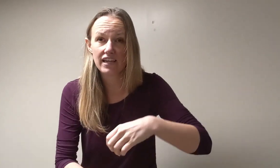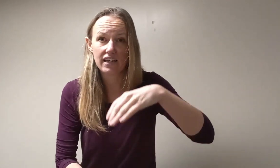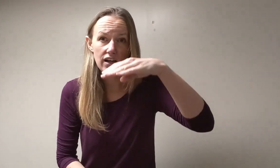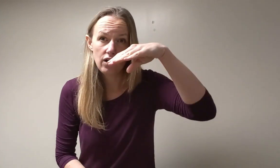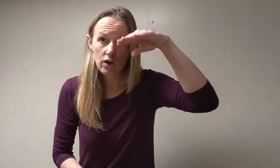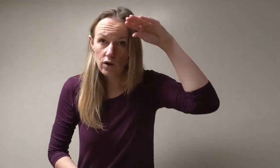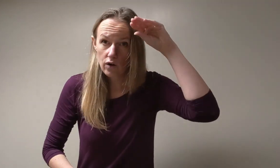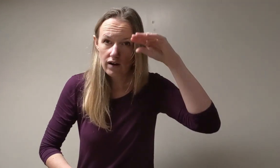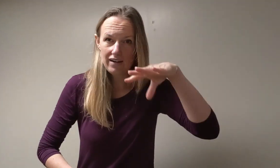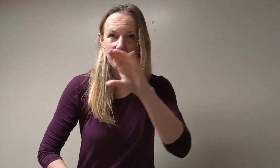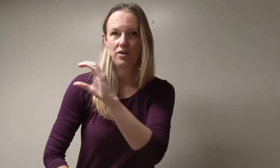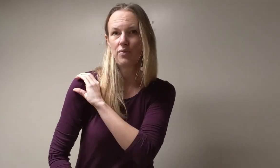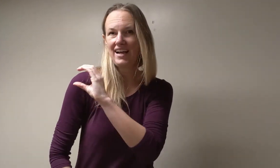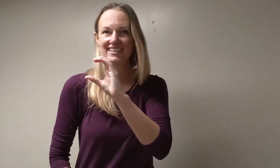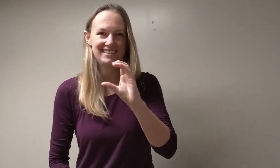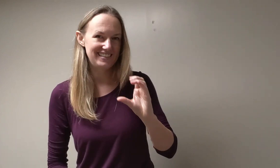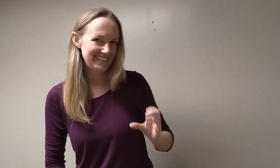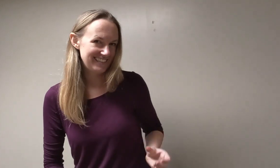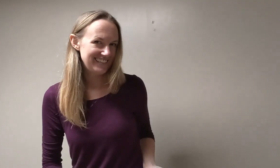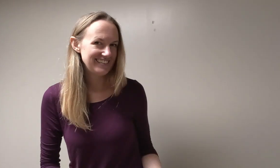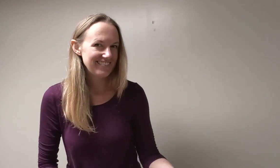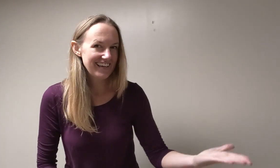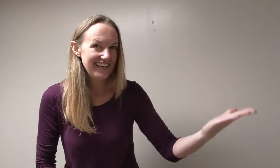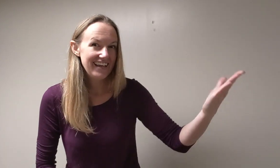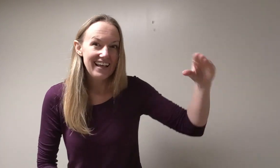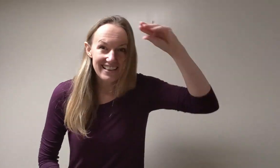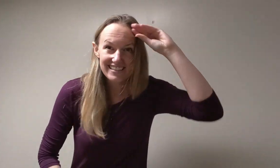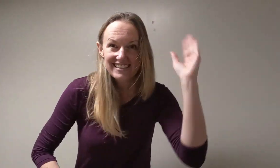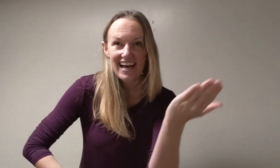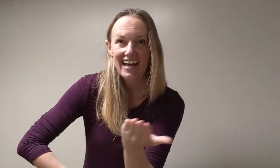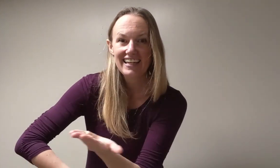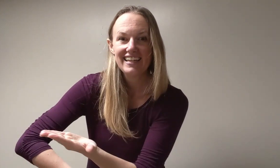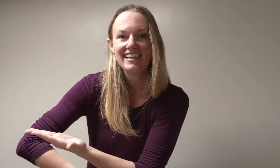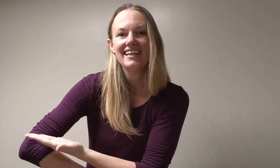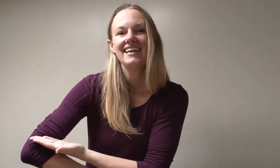conceiving Christ, the Son,